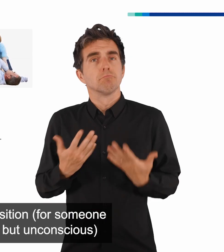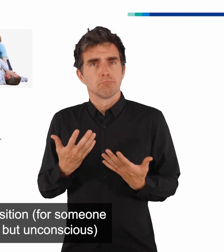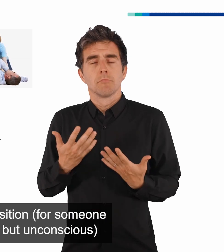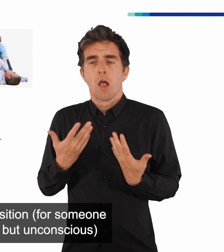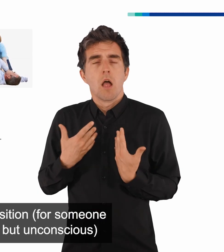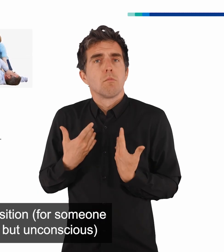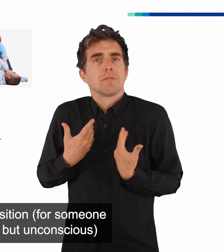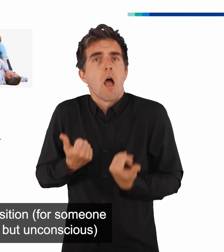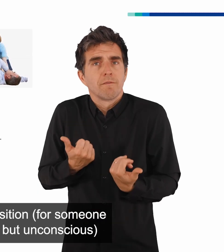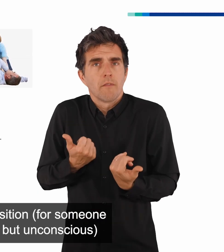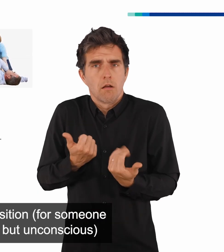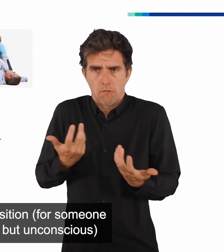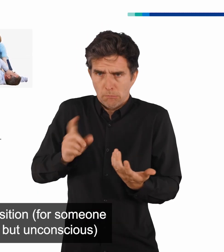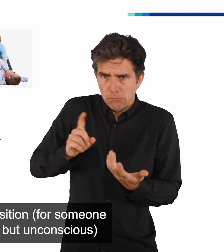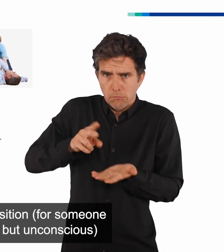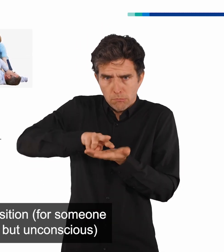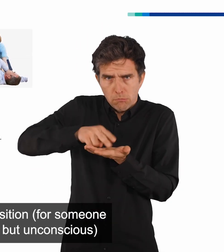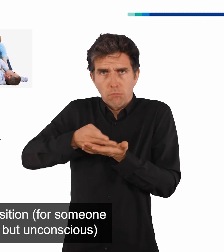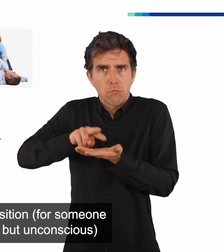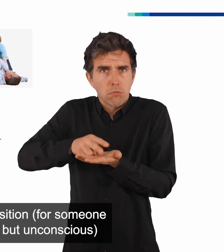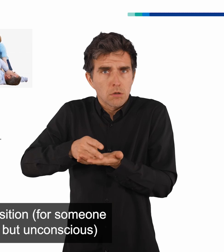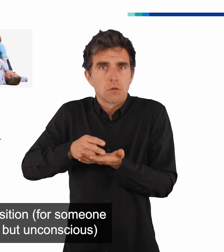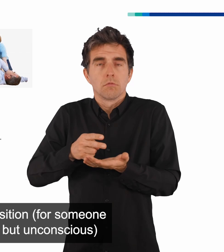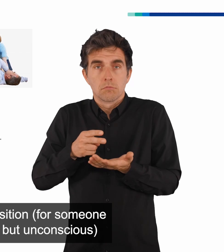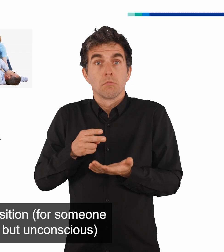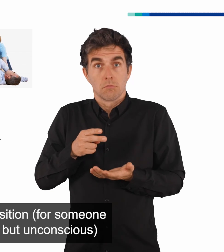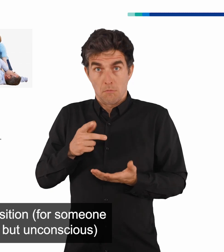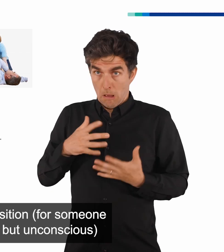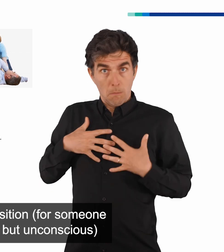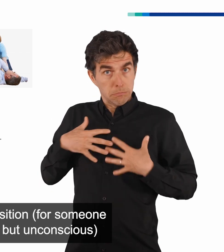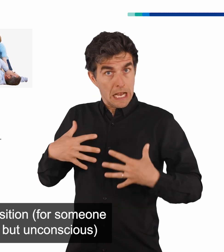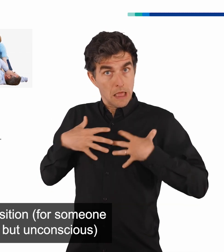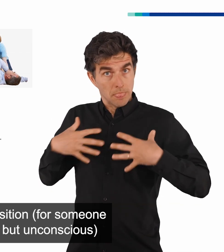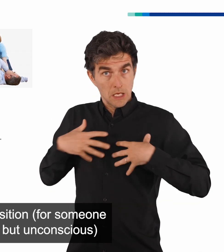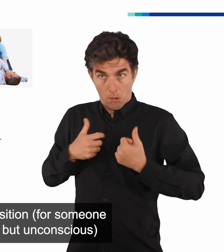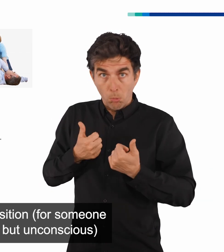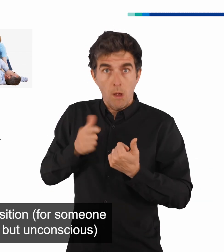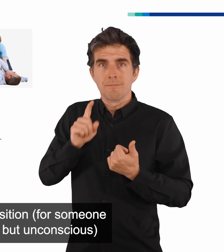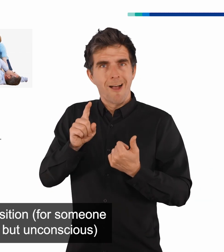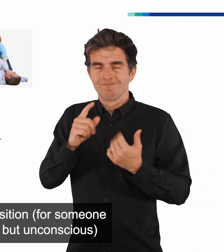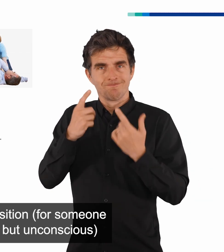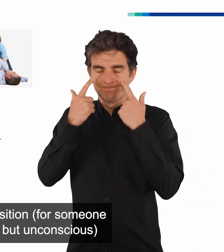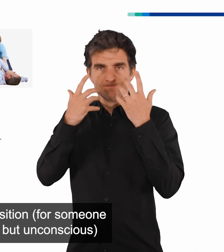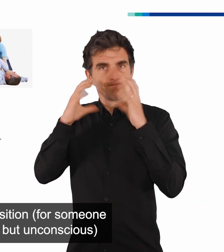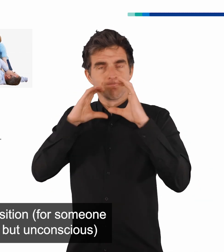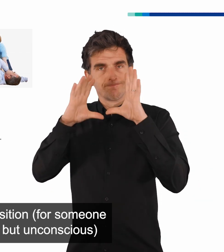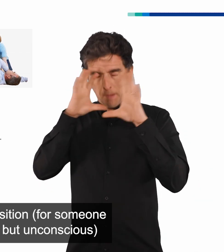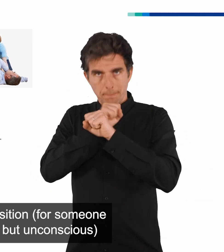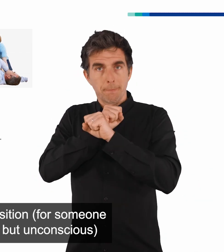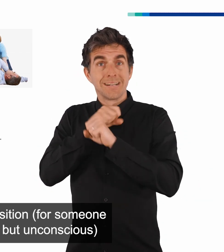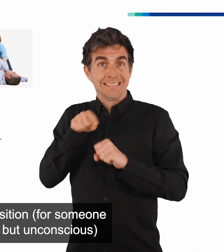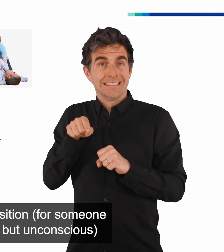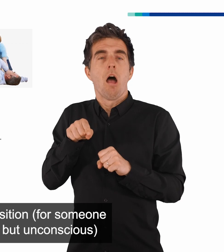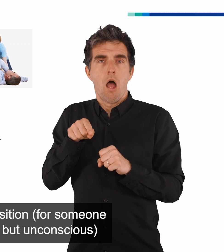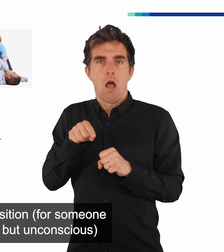The recovery position for someone who's breathing but unconscious. If someone is breathing